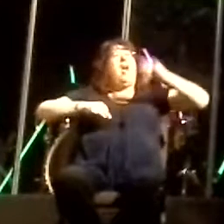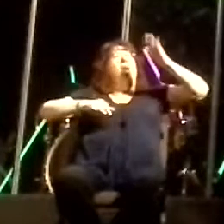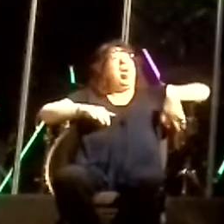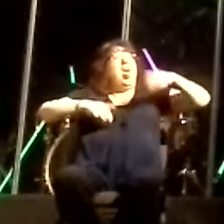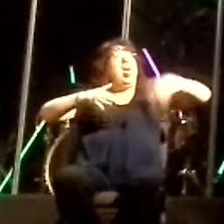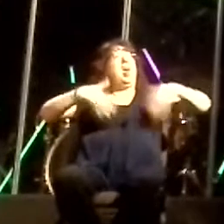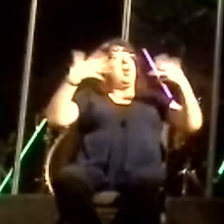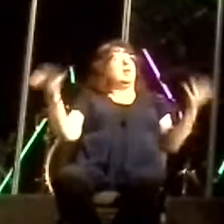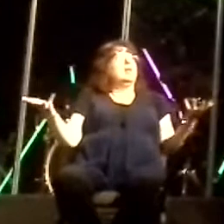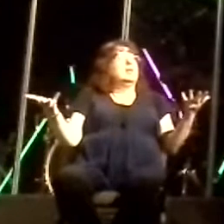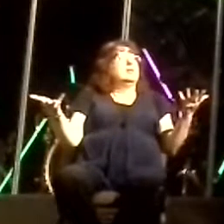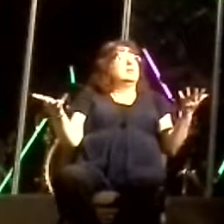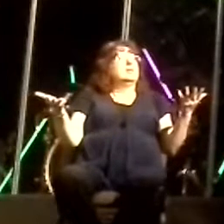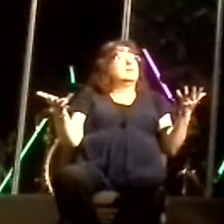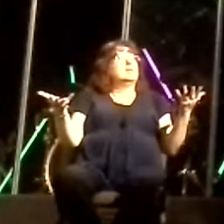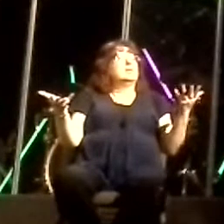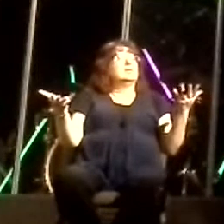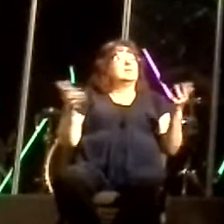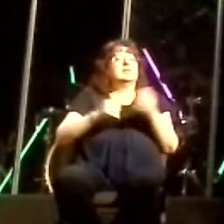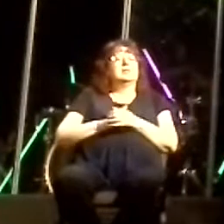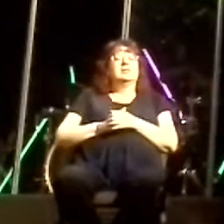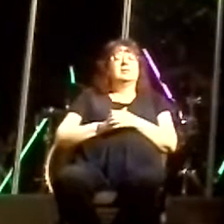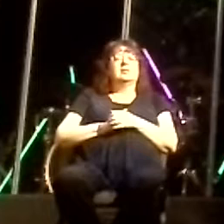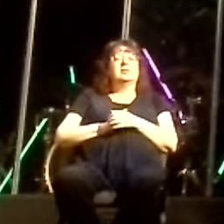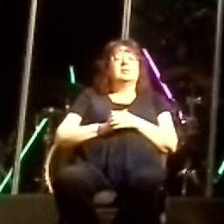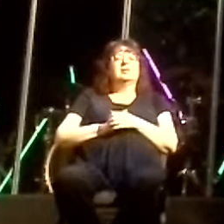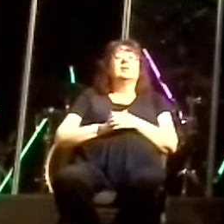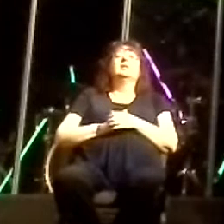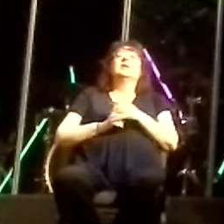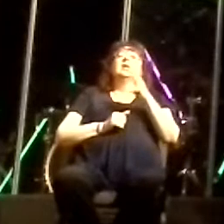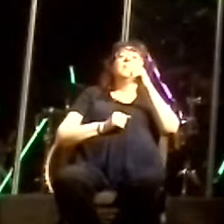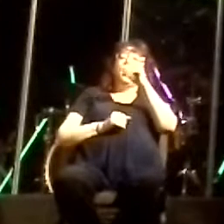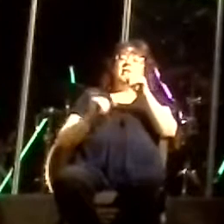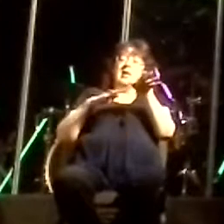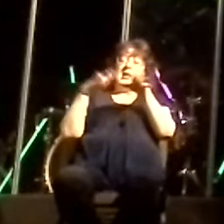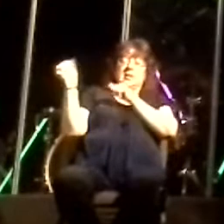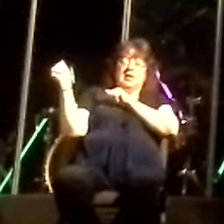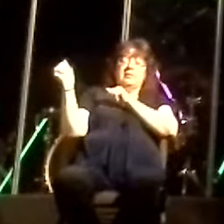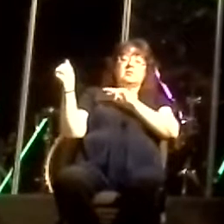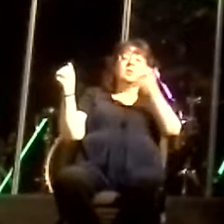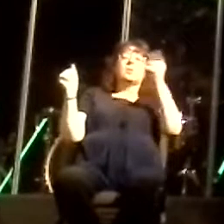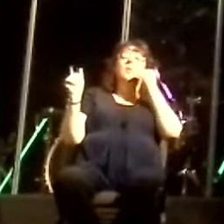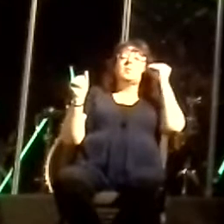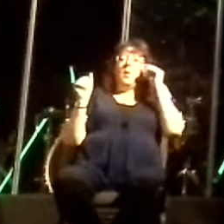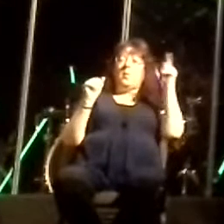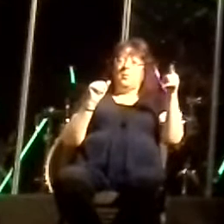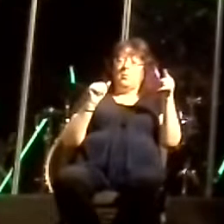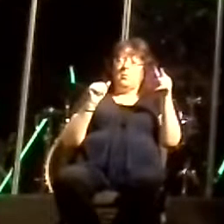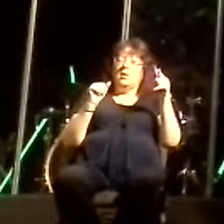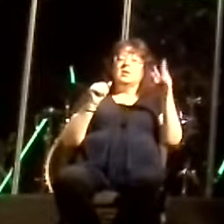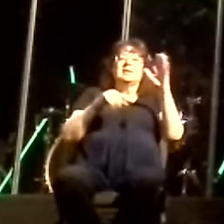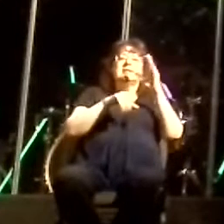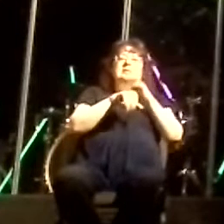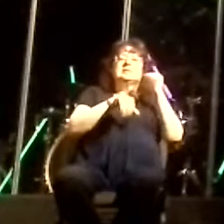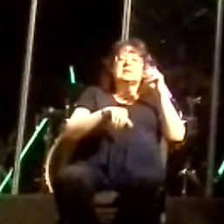he done it? Now Martha leaves the scene and she goes home. She gets her sister Mary and says, "The